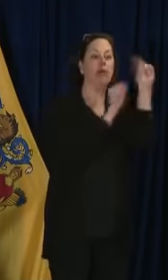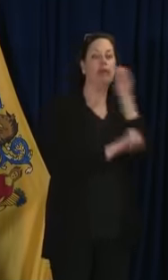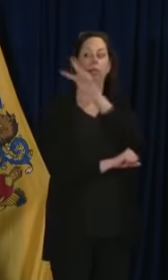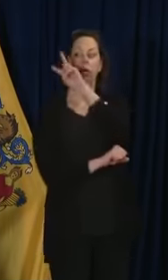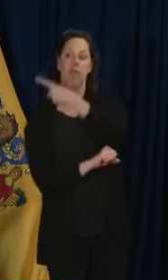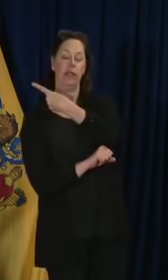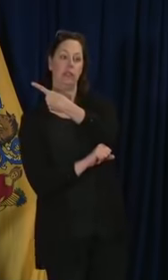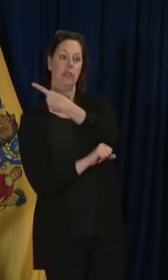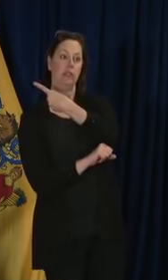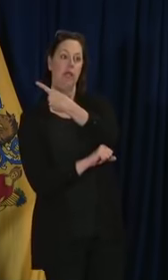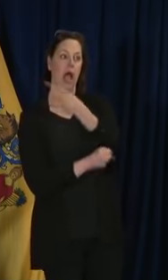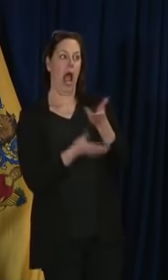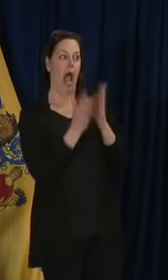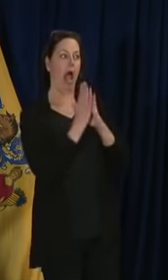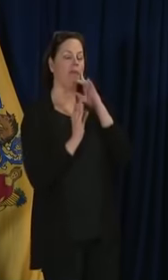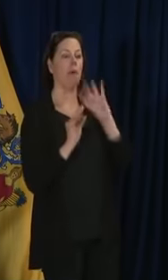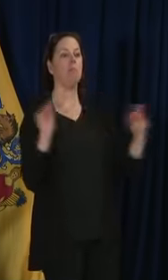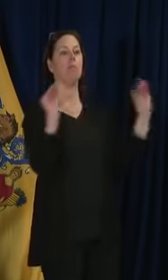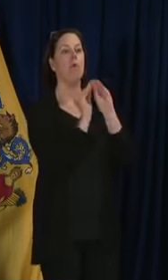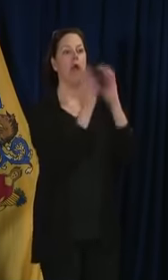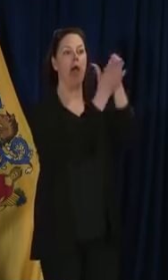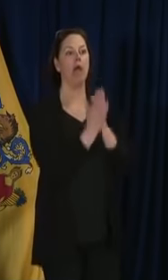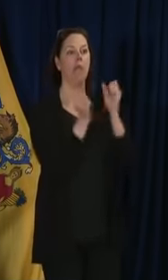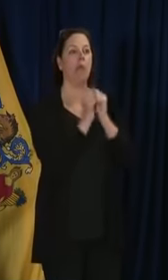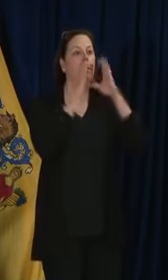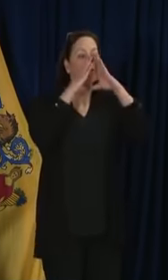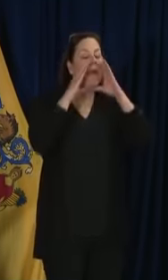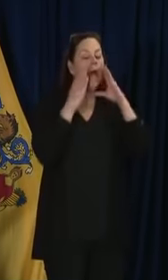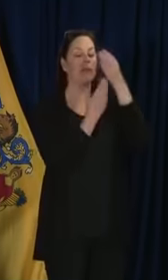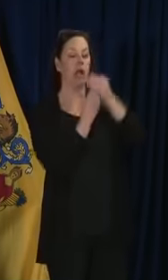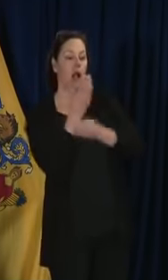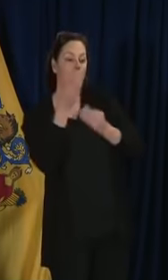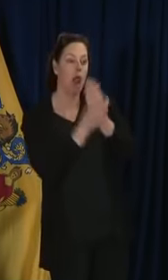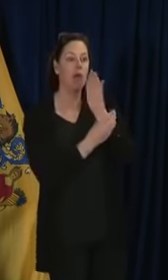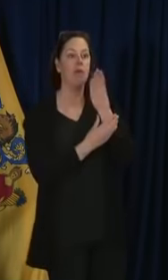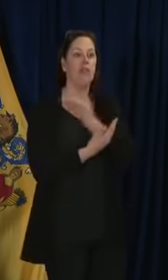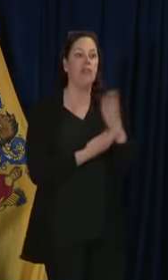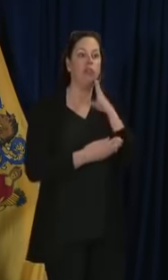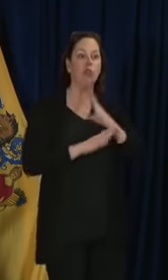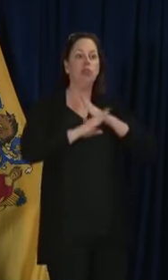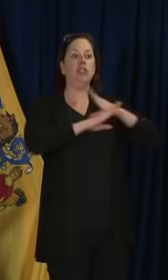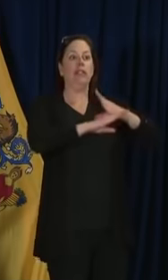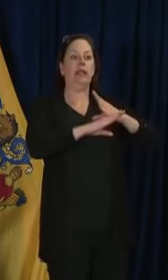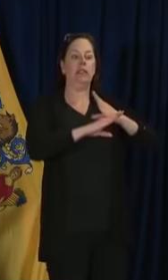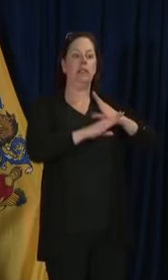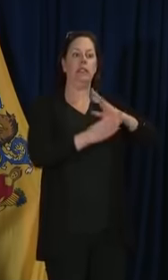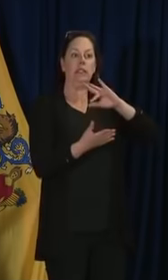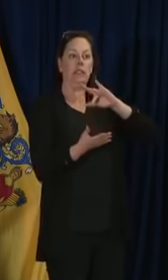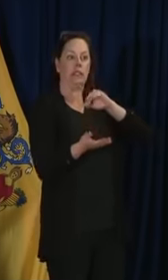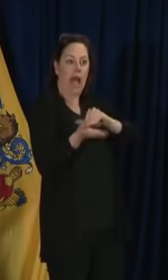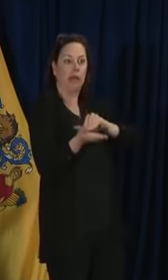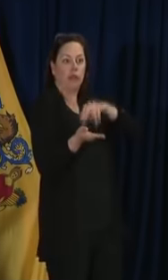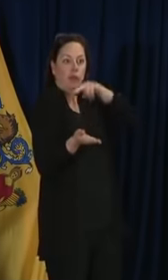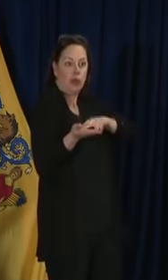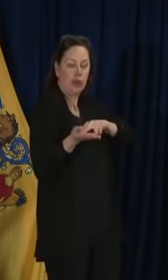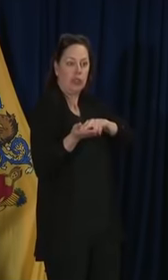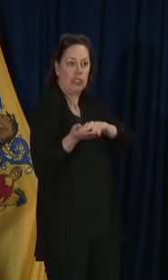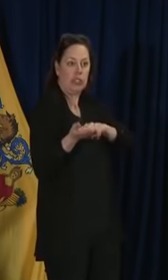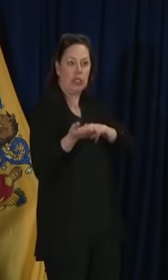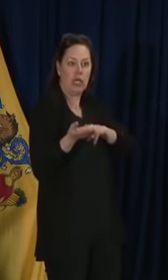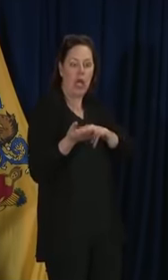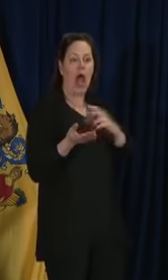for more personal protective equipment for our frontline public health workers, for more on-the-ground assistance, a la the FEMA